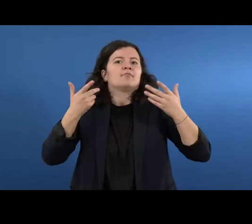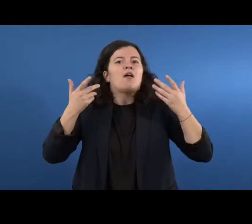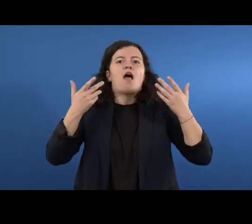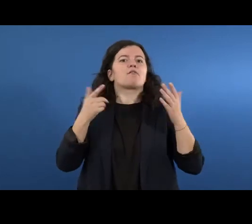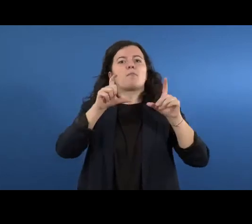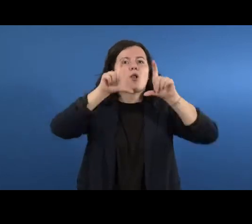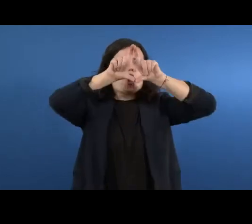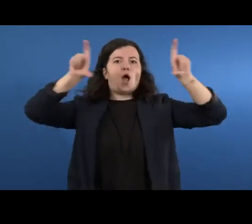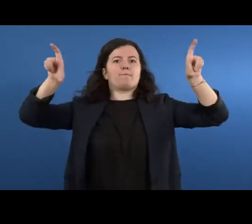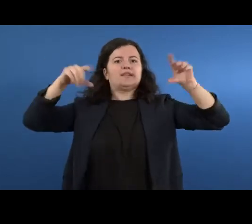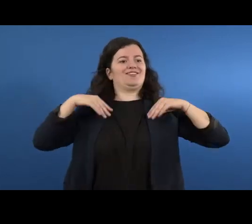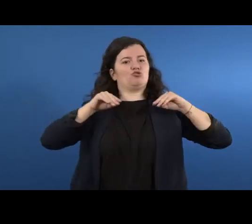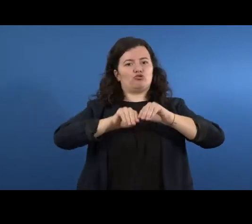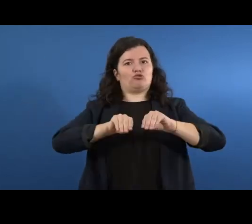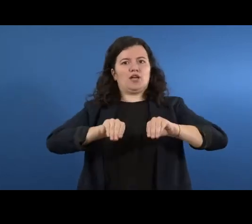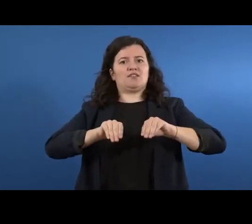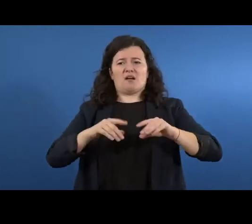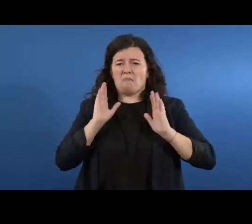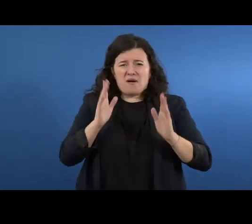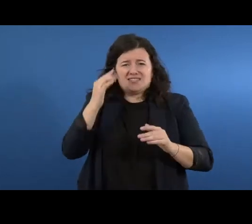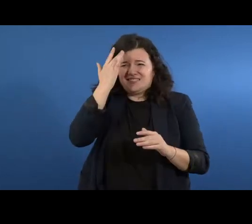not only, you know,